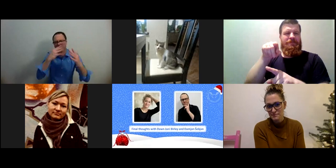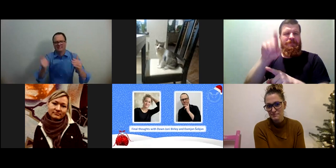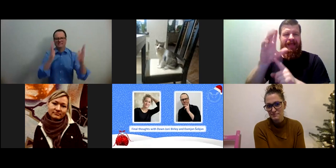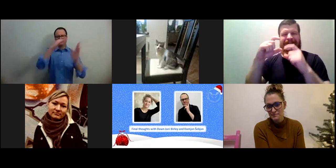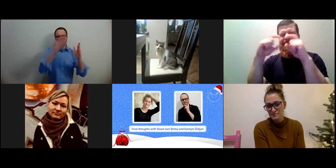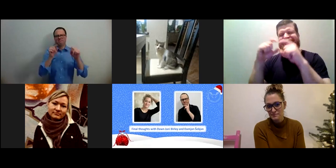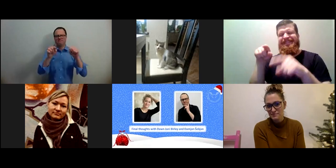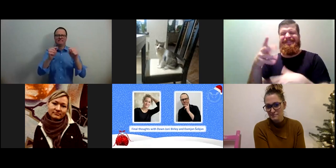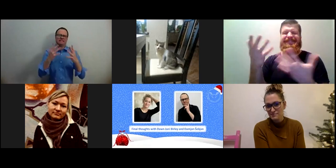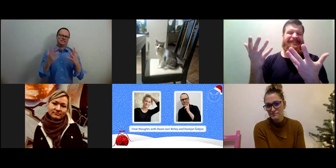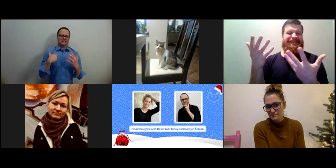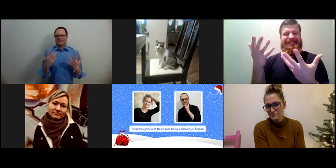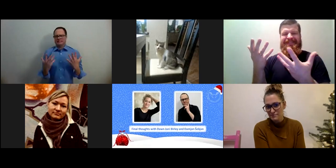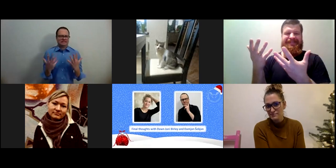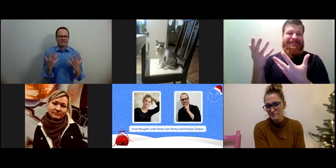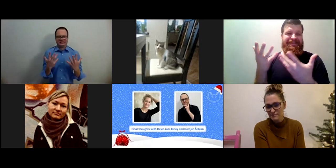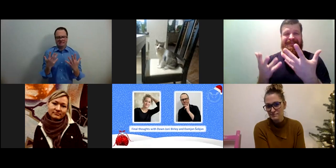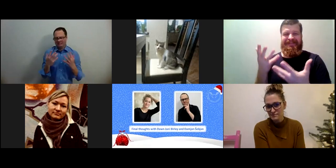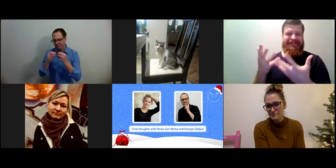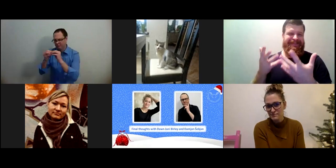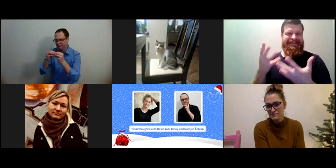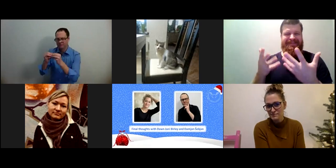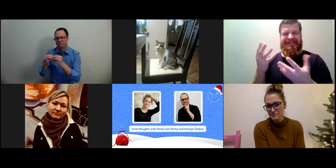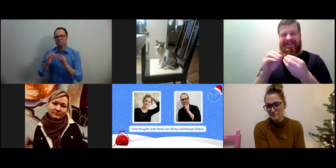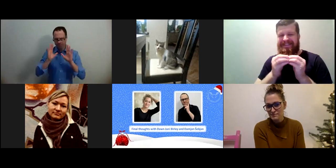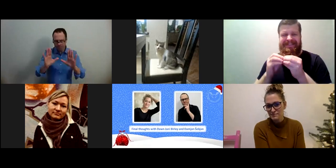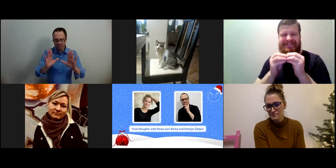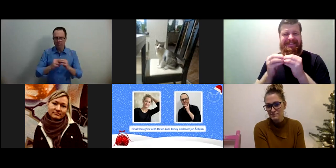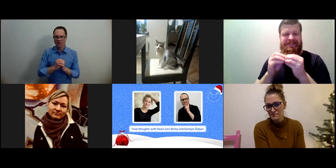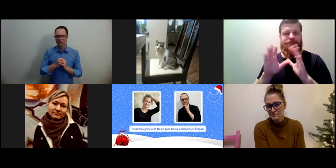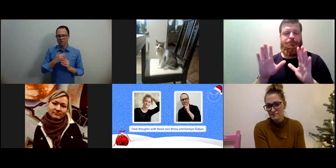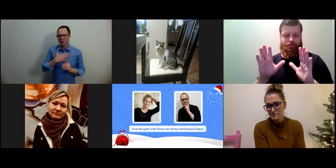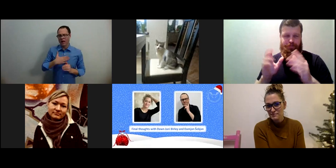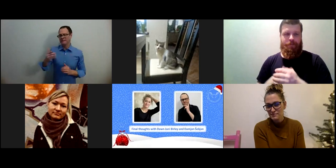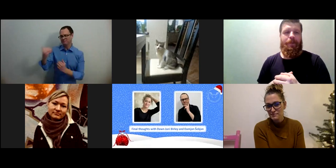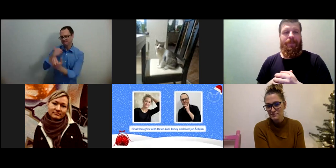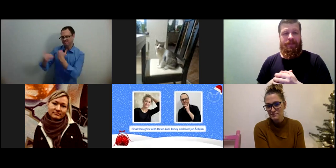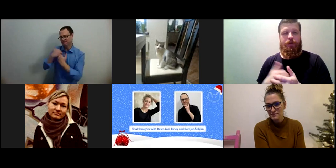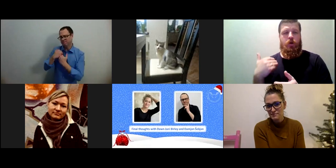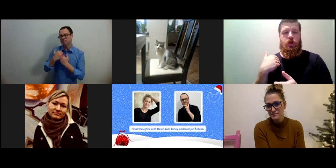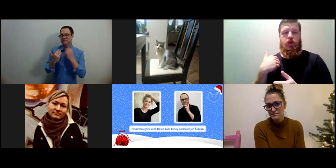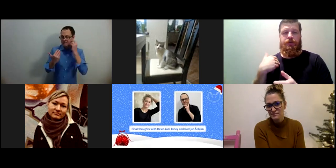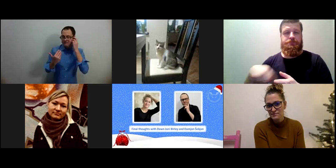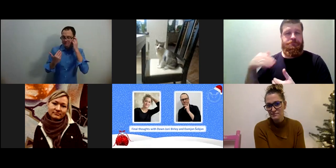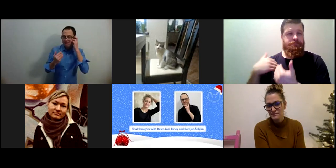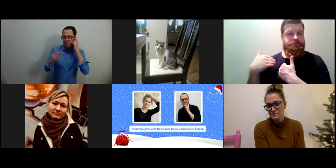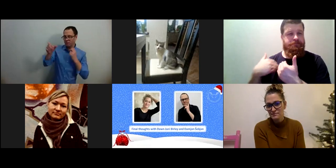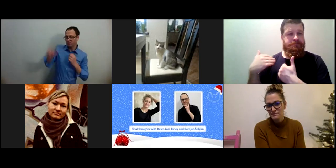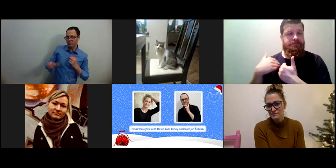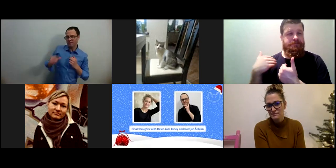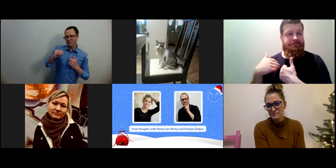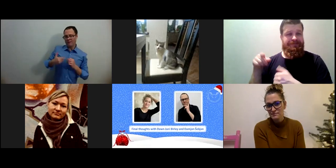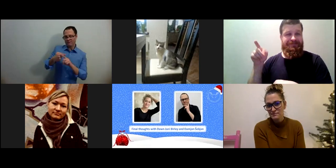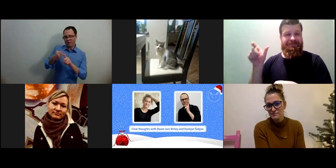seems to be the best program at the moment. Not ideal, but the best so far.